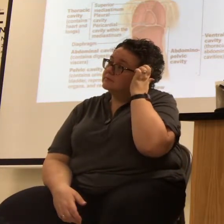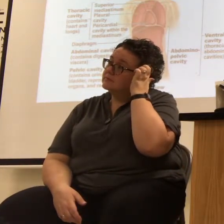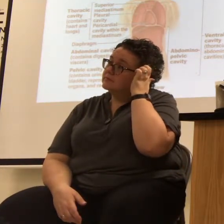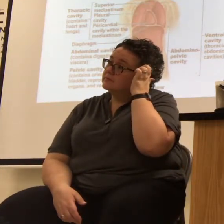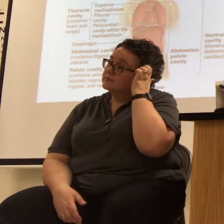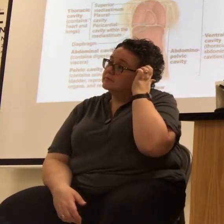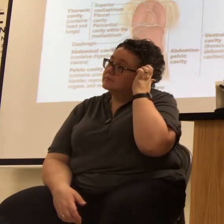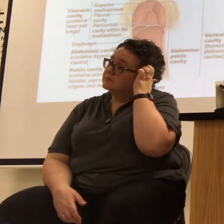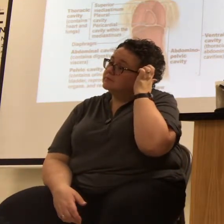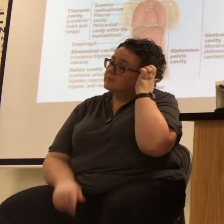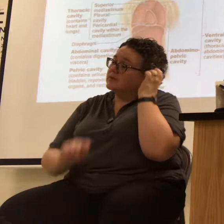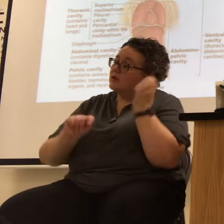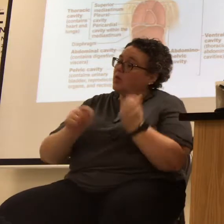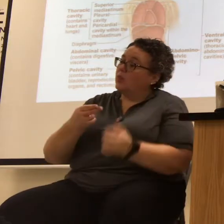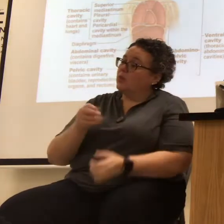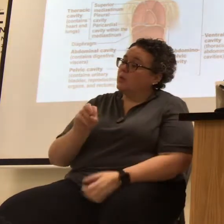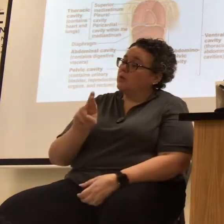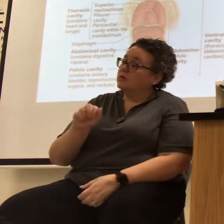Thoracic